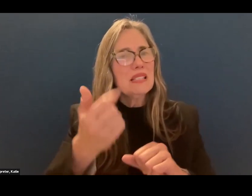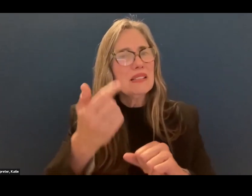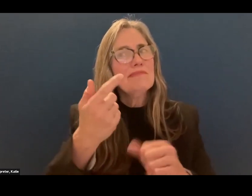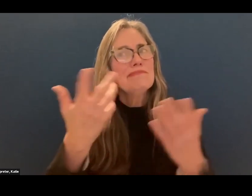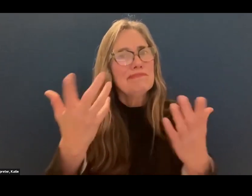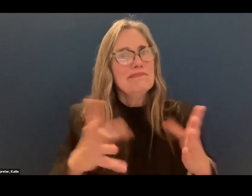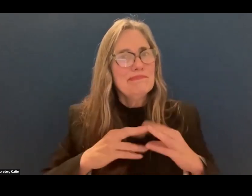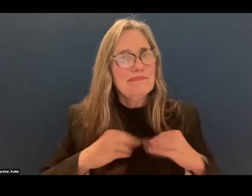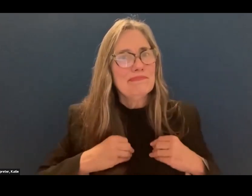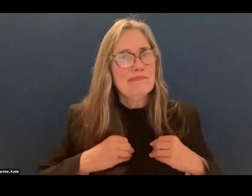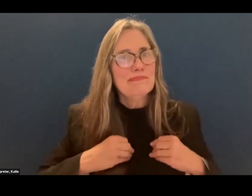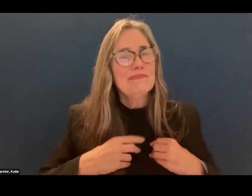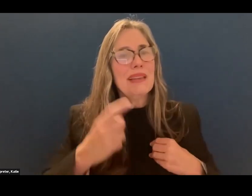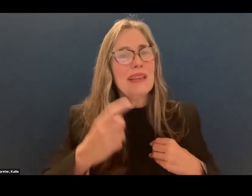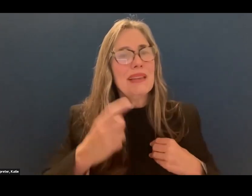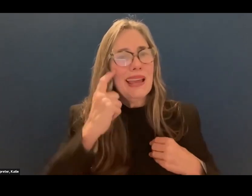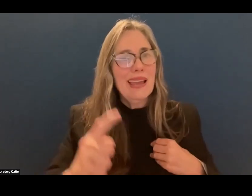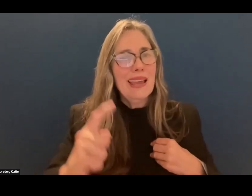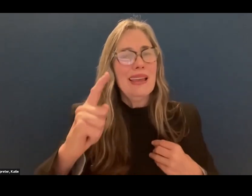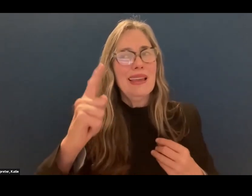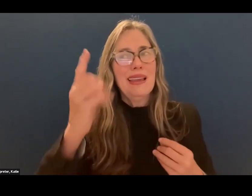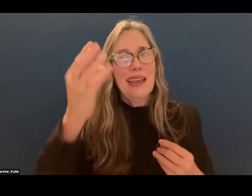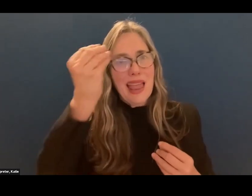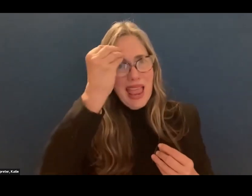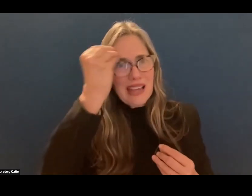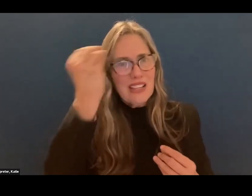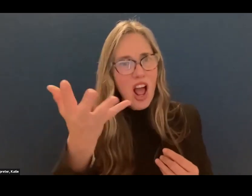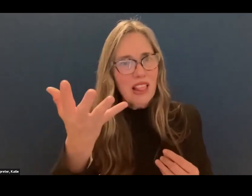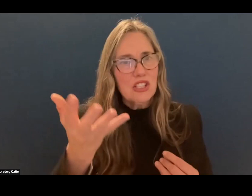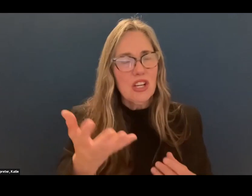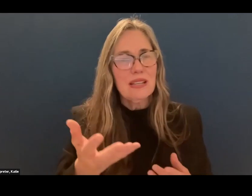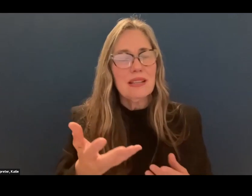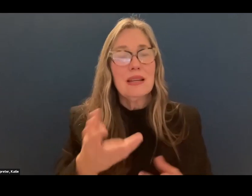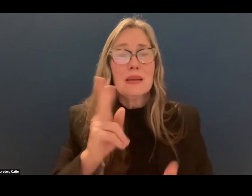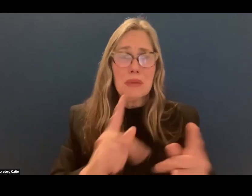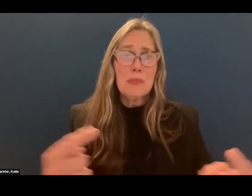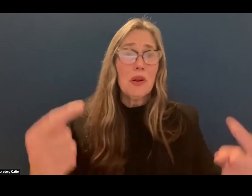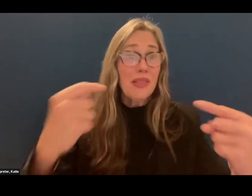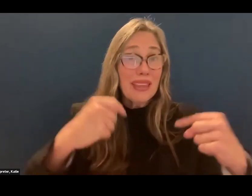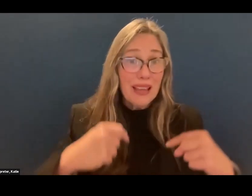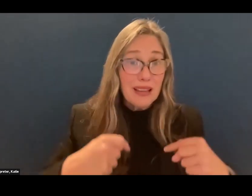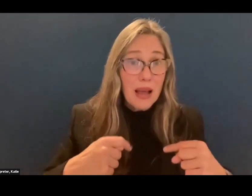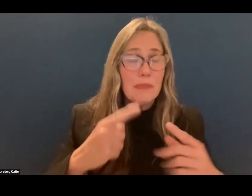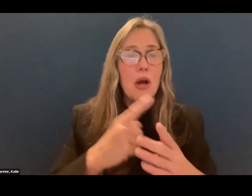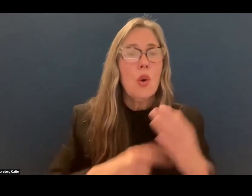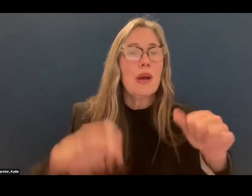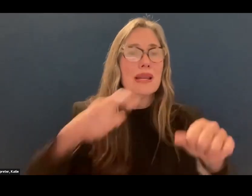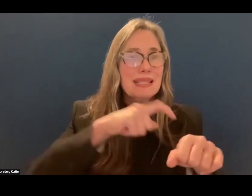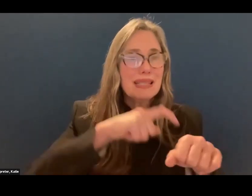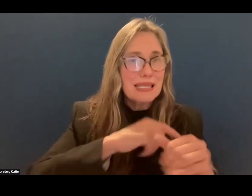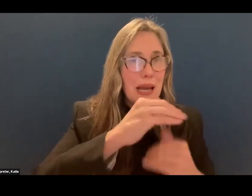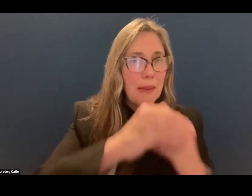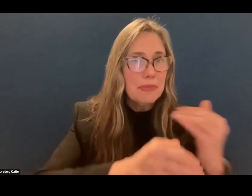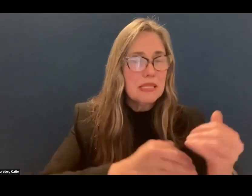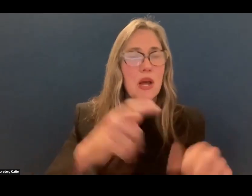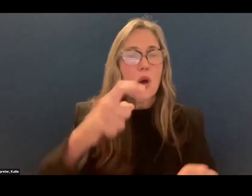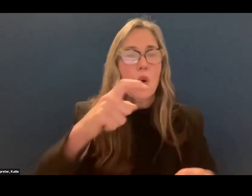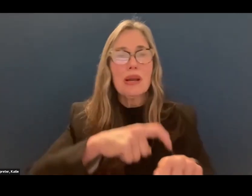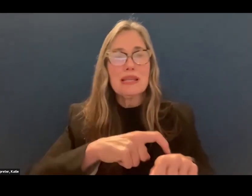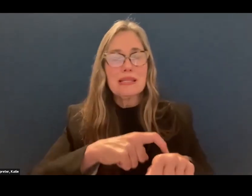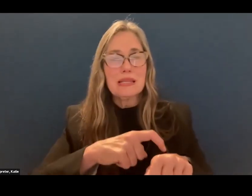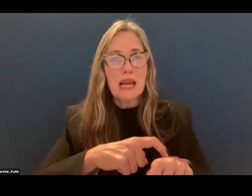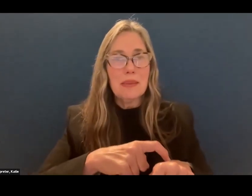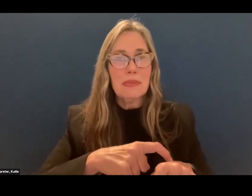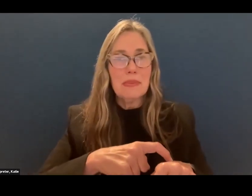updates, and hopefully those that are hearing and listening, that they know that they can actually come, what steps are, what the timeline is, and that, in terms